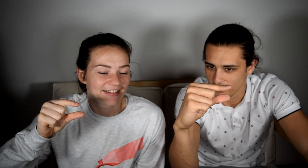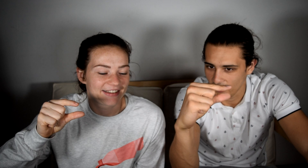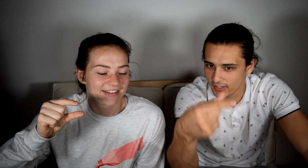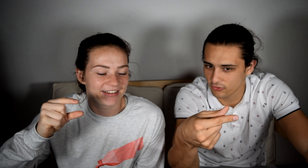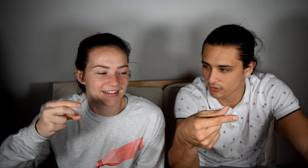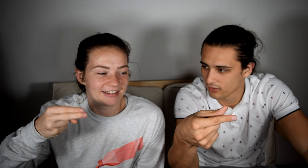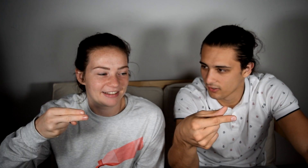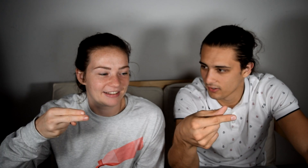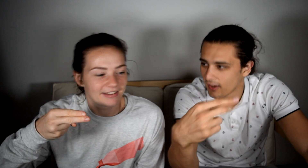H.